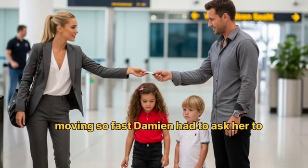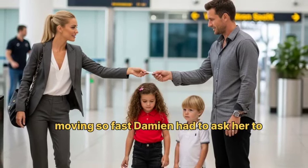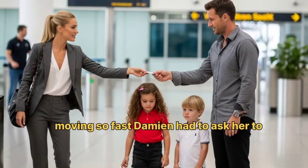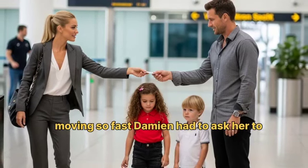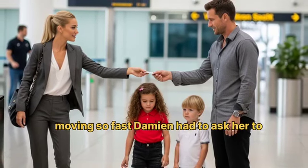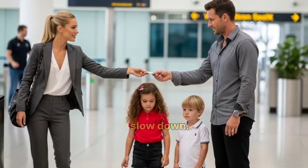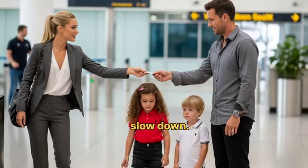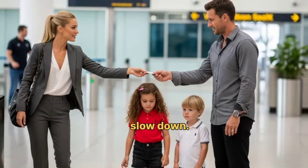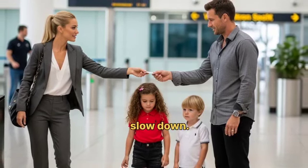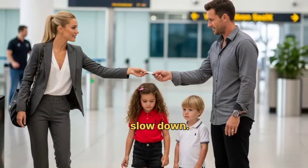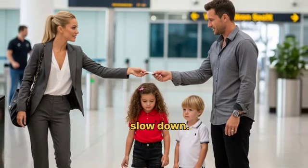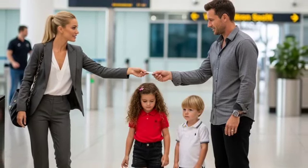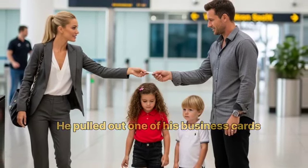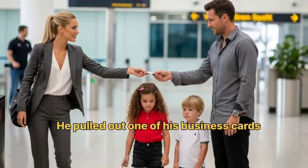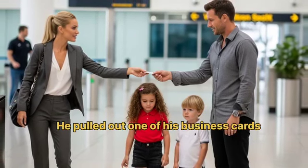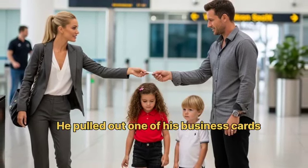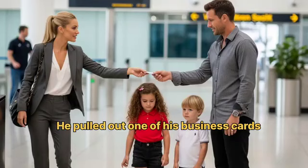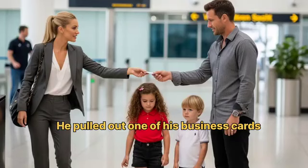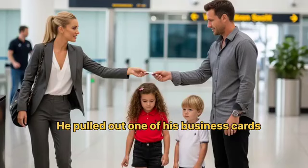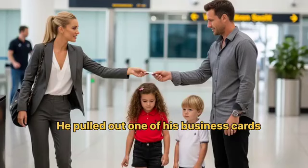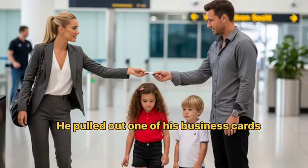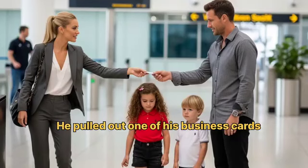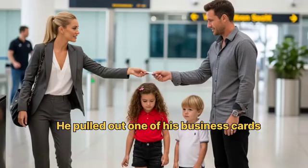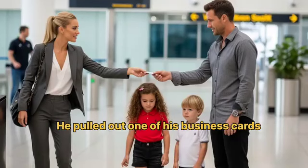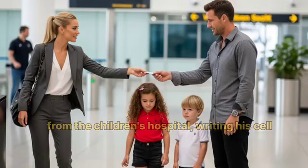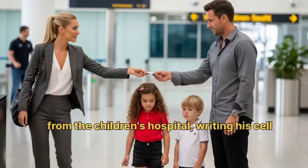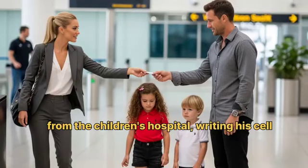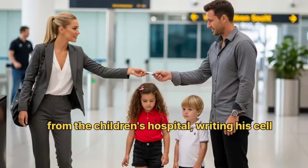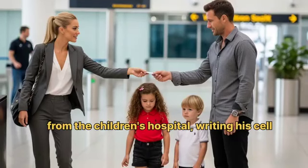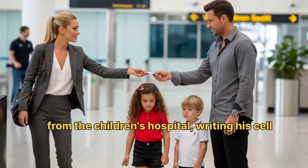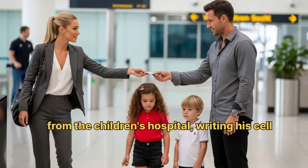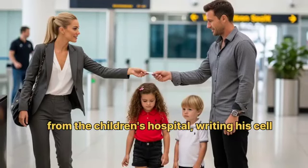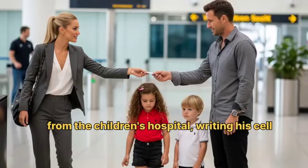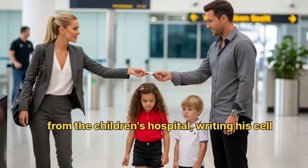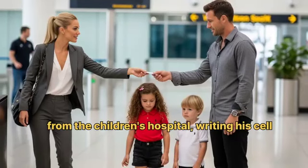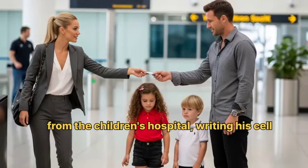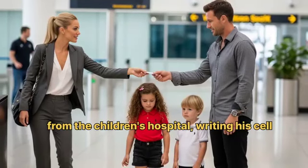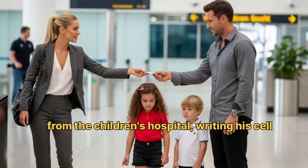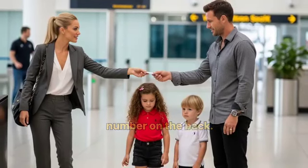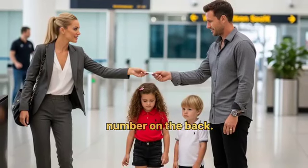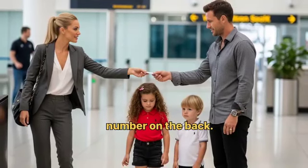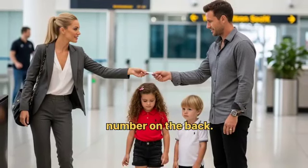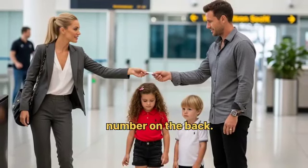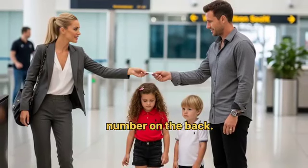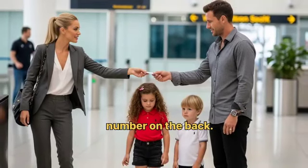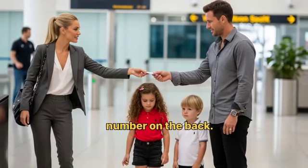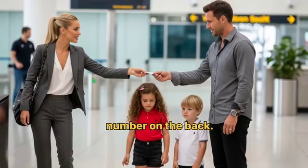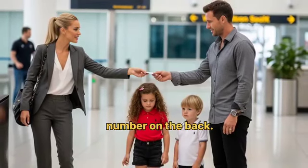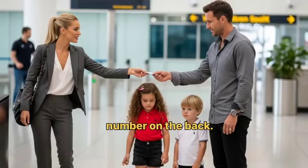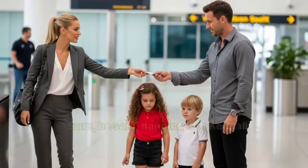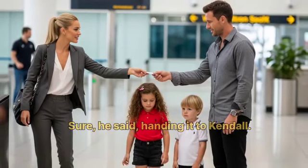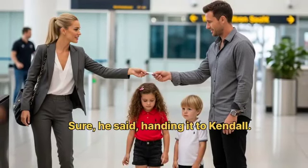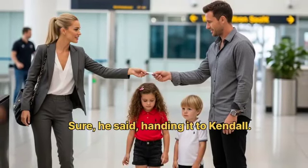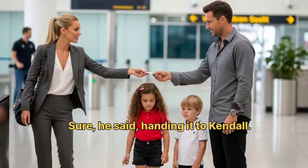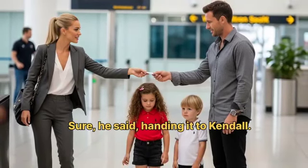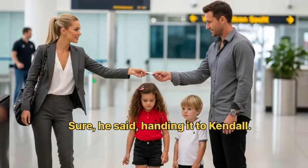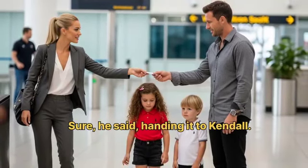down. He pulled out one of his business cards from the children's hospital, writing his cell number on the back. "Sure," he